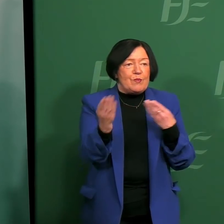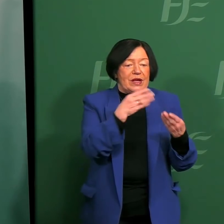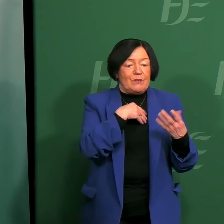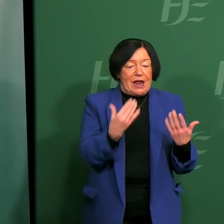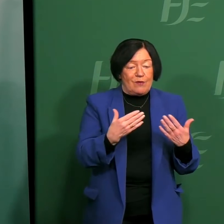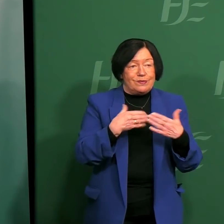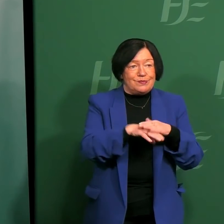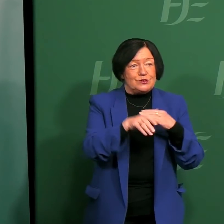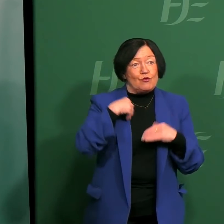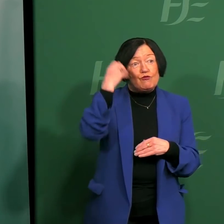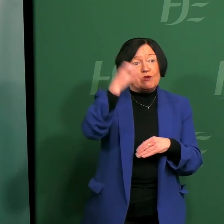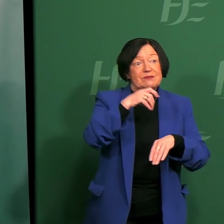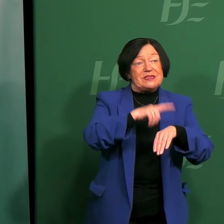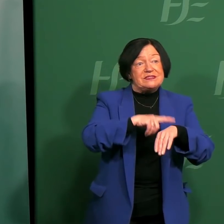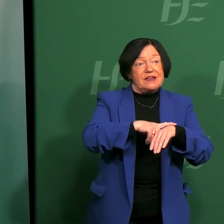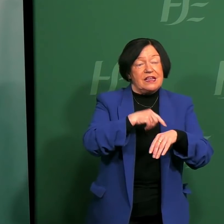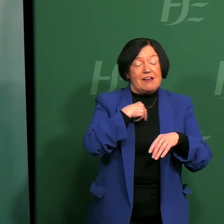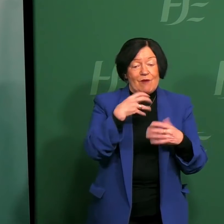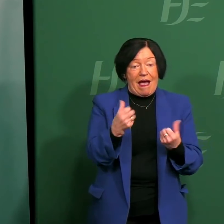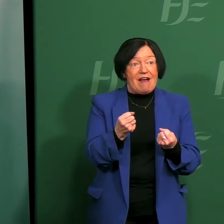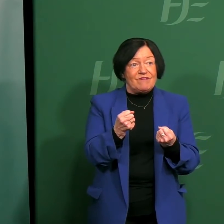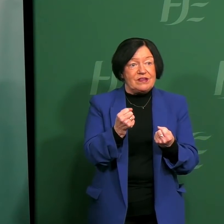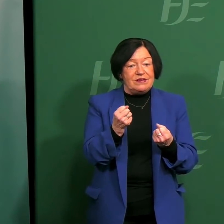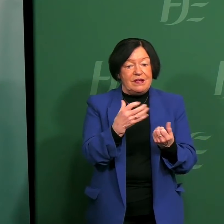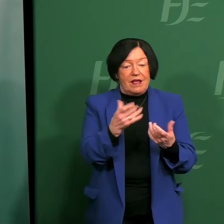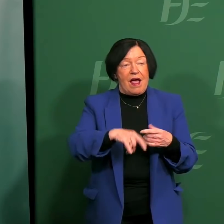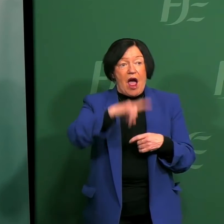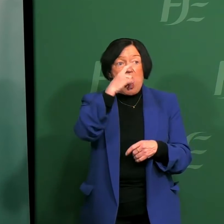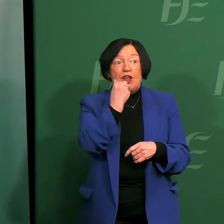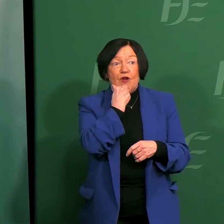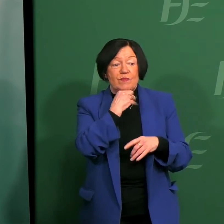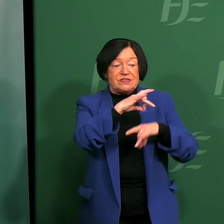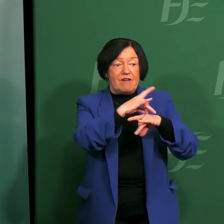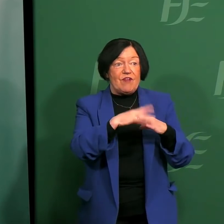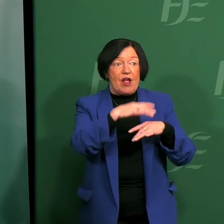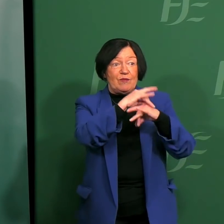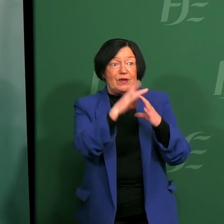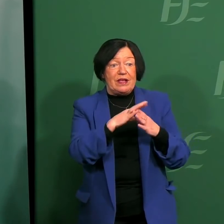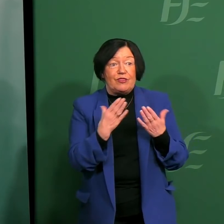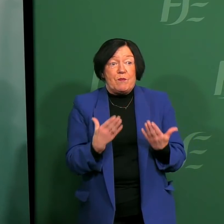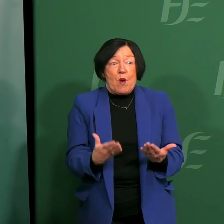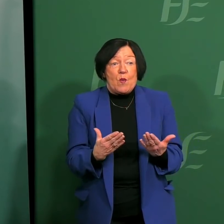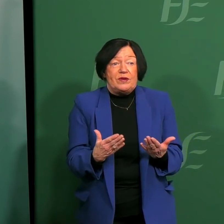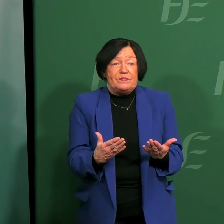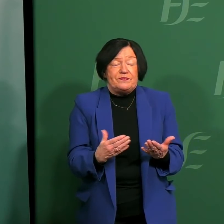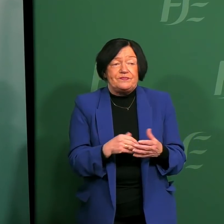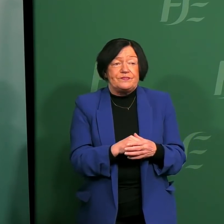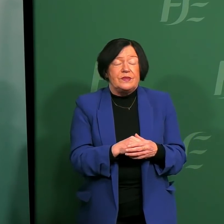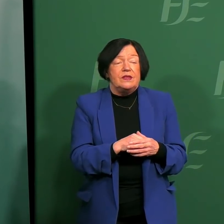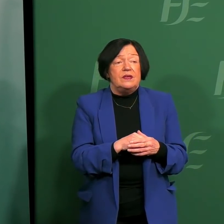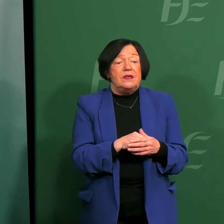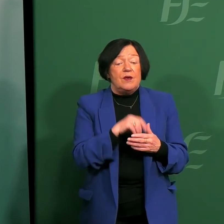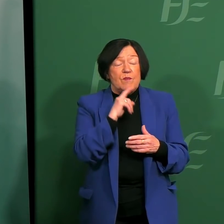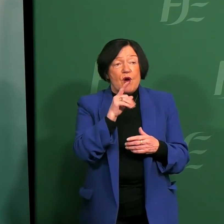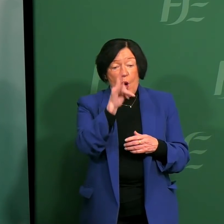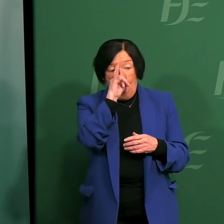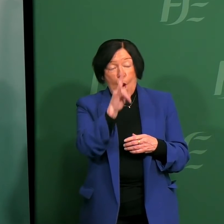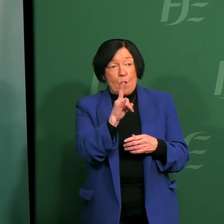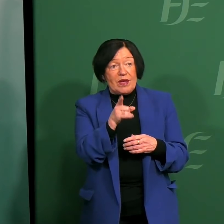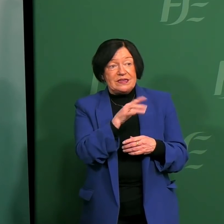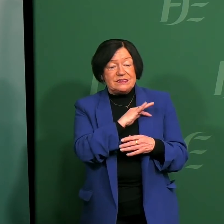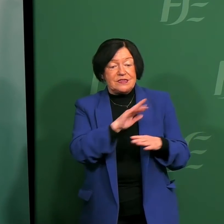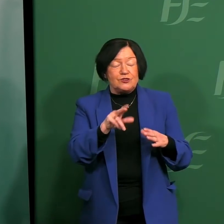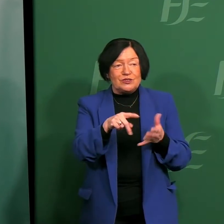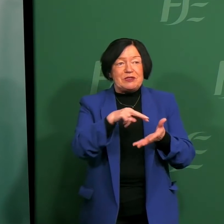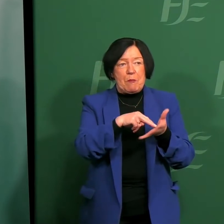head into the Christmas period, if we do sustain at those high levels of hospitalisations at the moment. But ultimately, hope in itself isn't